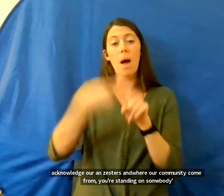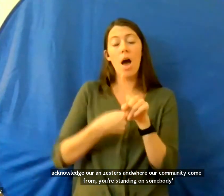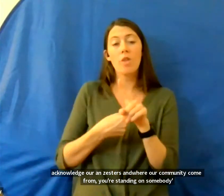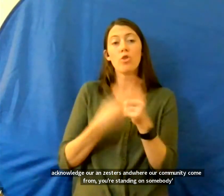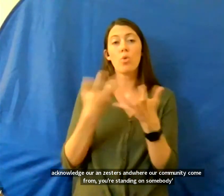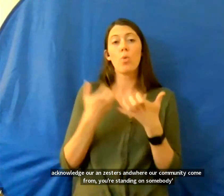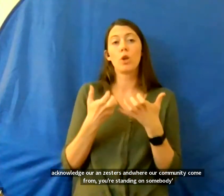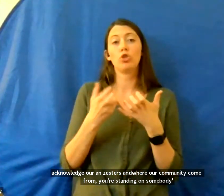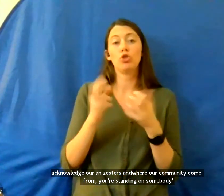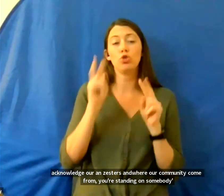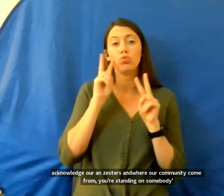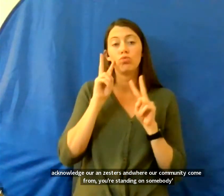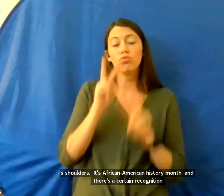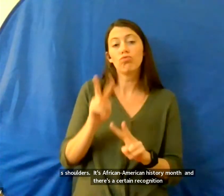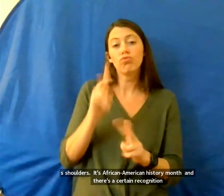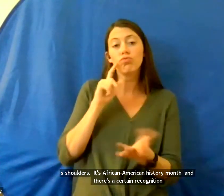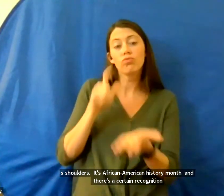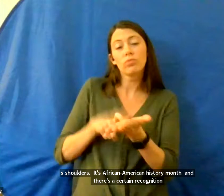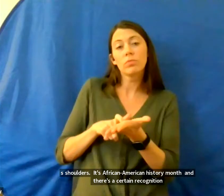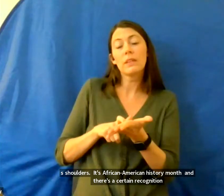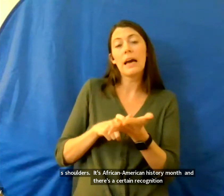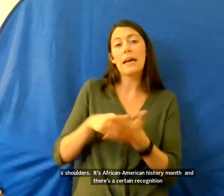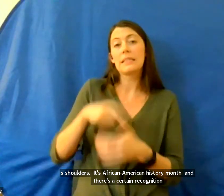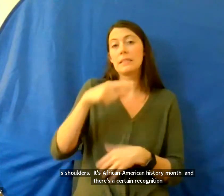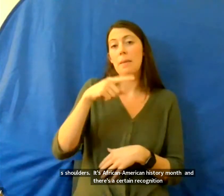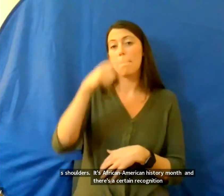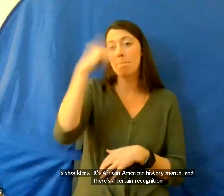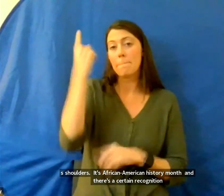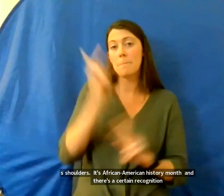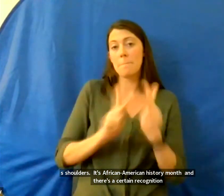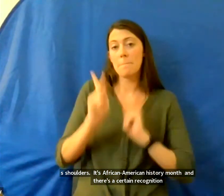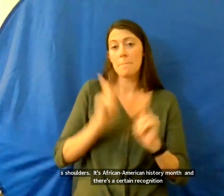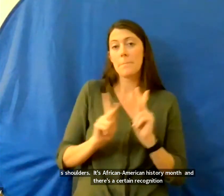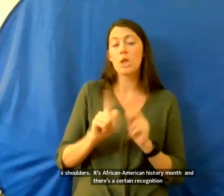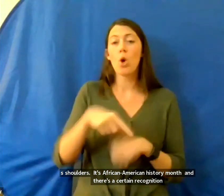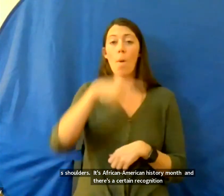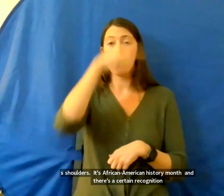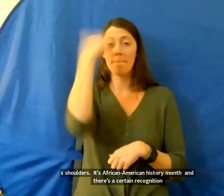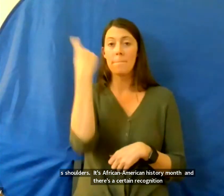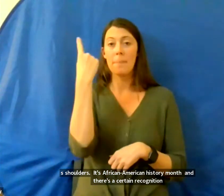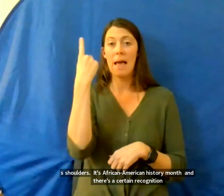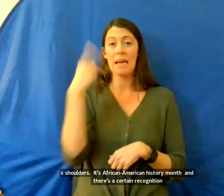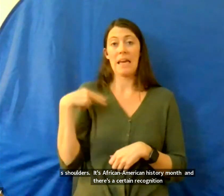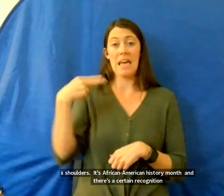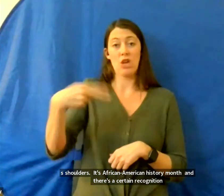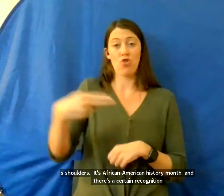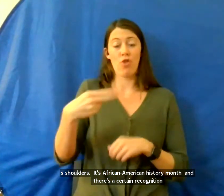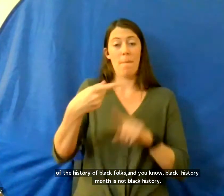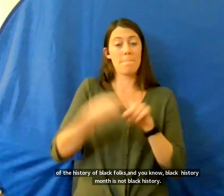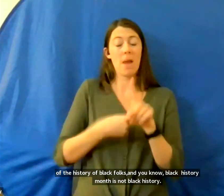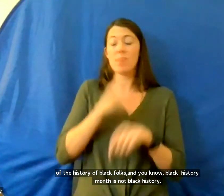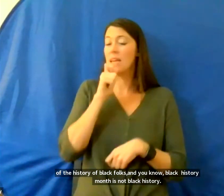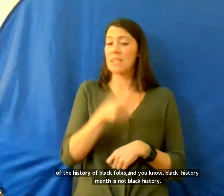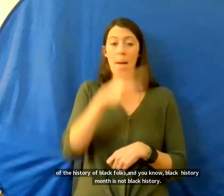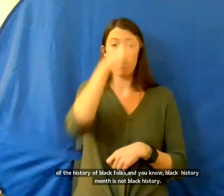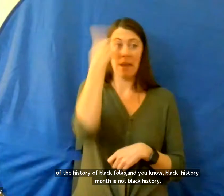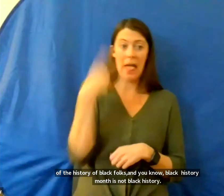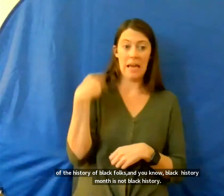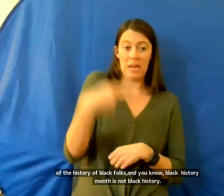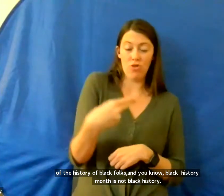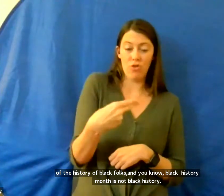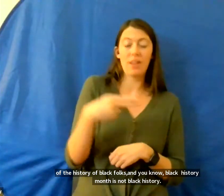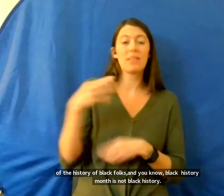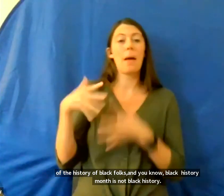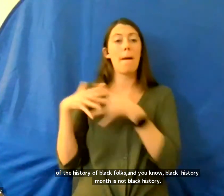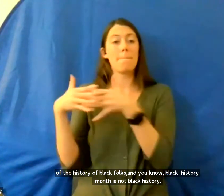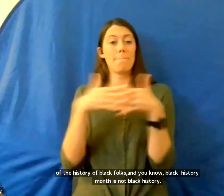folks. And, you know, Black History Month is not Black history, it's American history and the contributions of African Americans who are